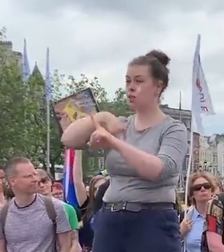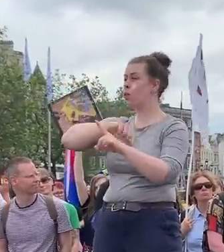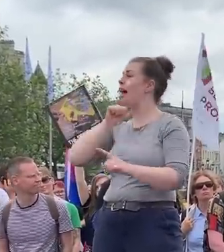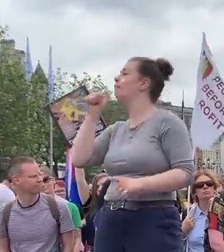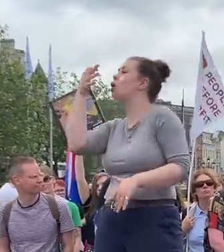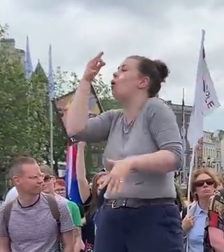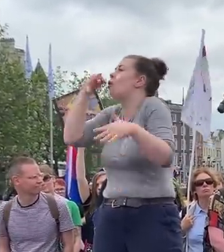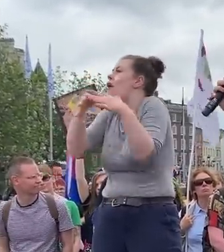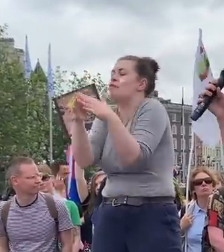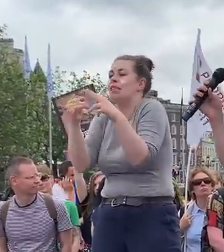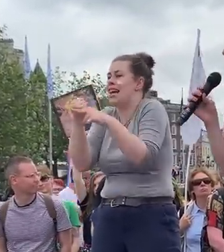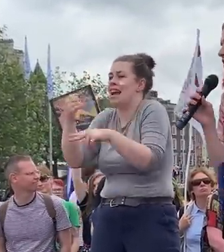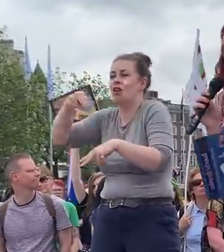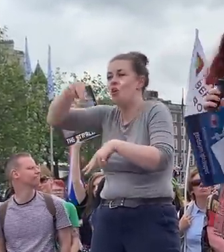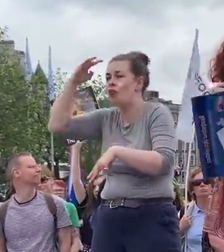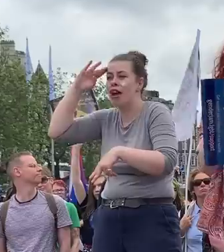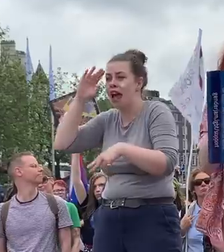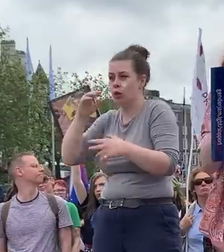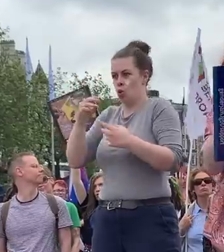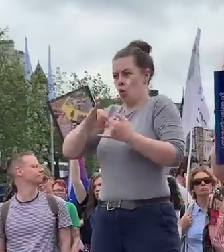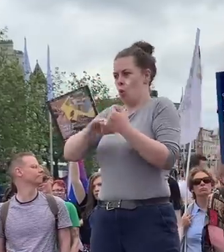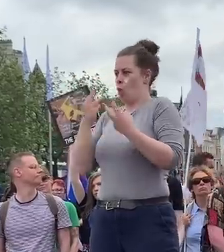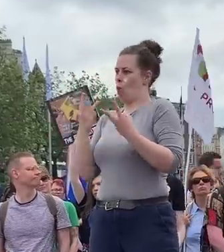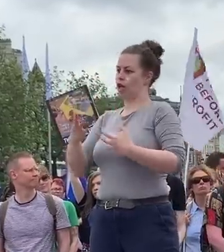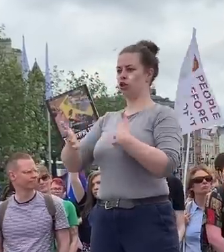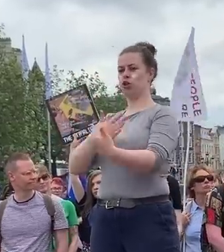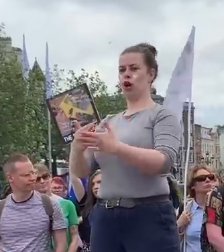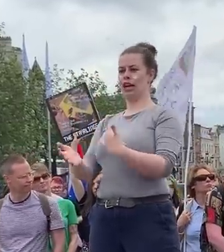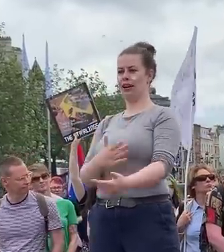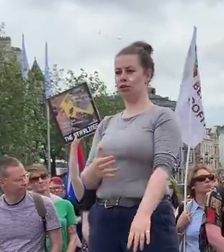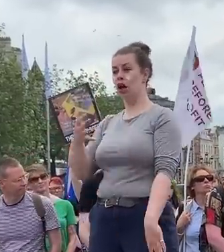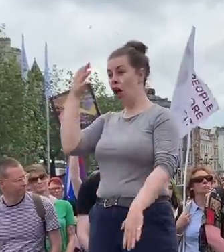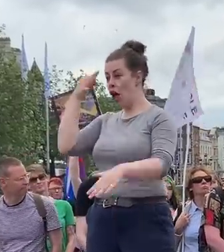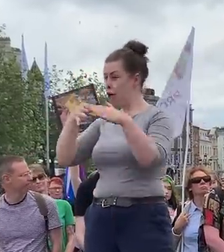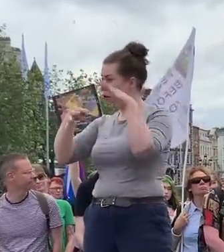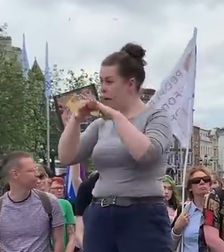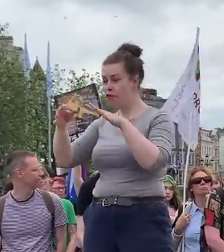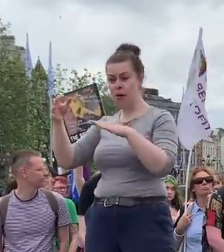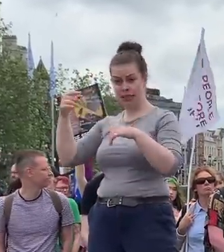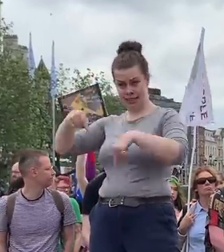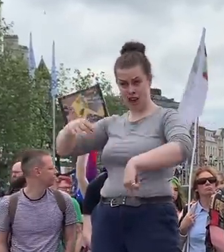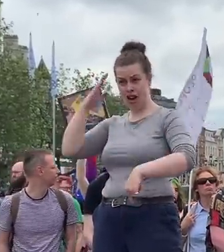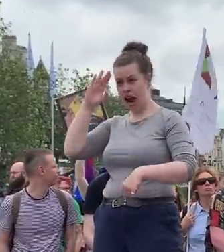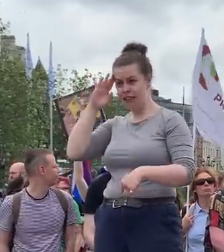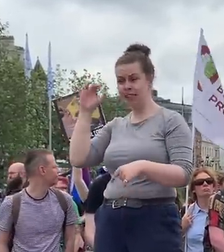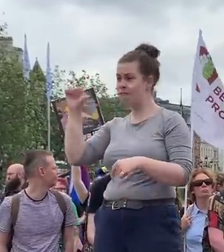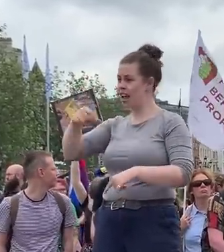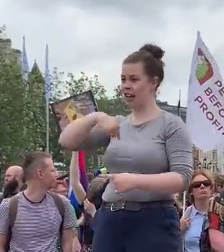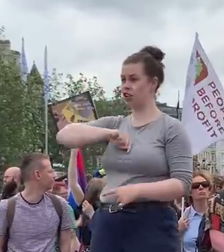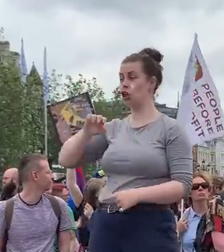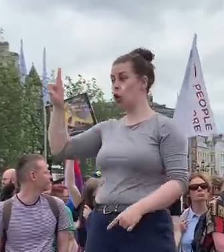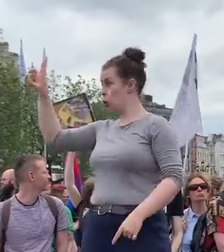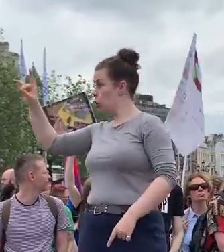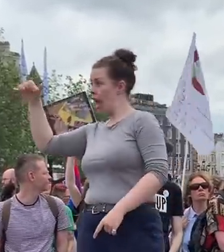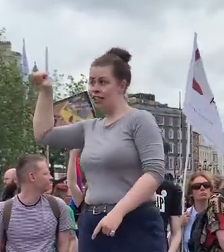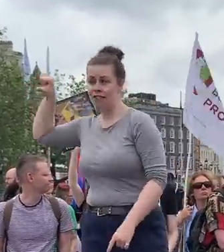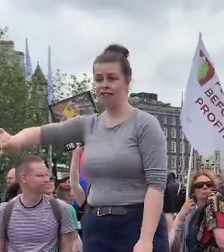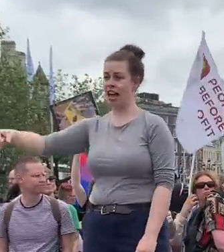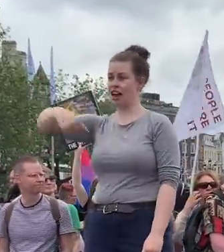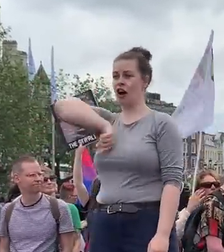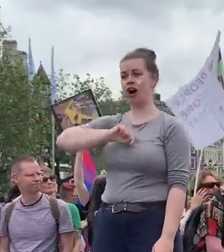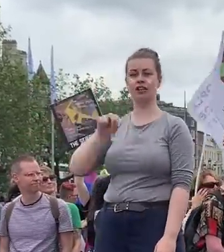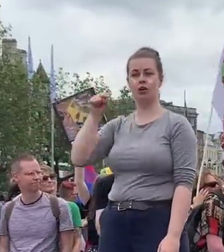no government willing to sort it out. The Irish government is failing LGBT folks in the north. The UK government is failing us.